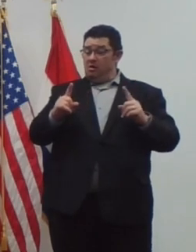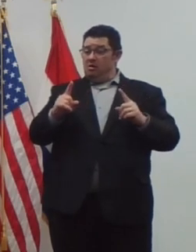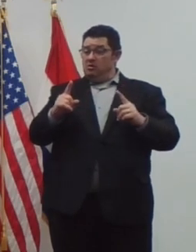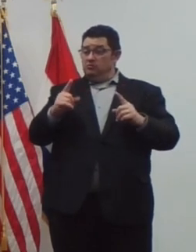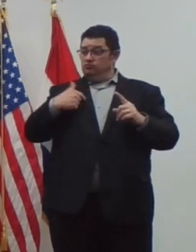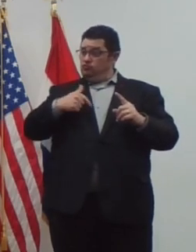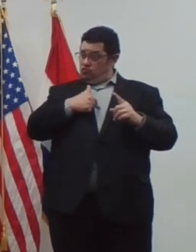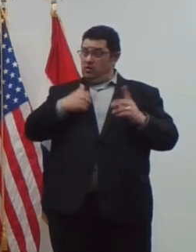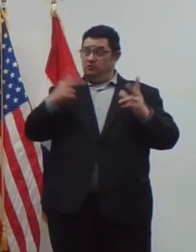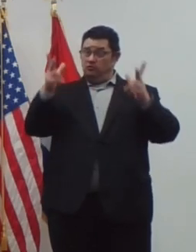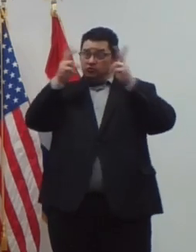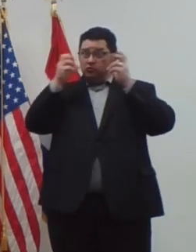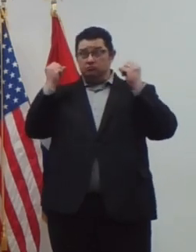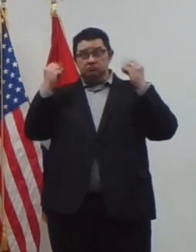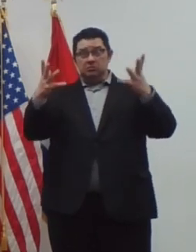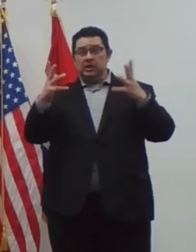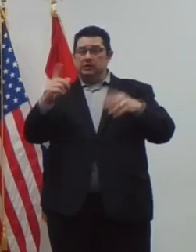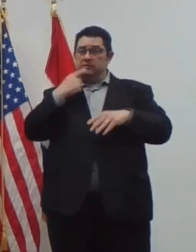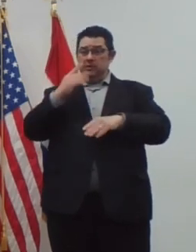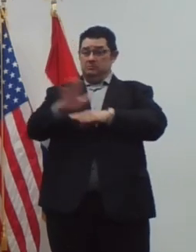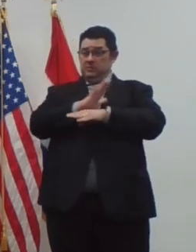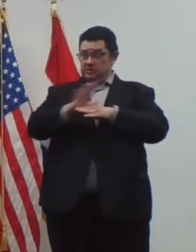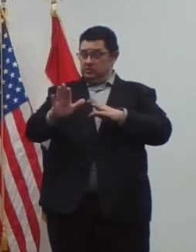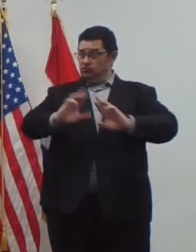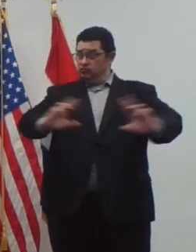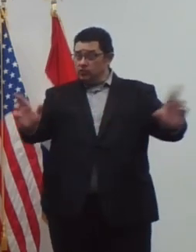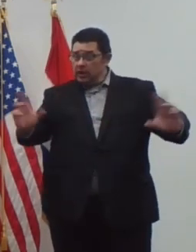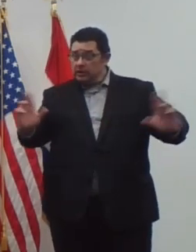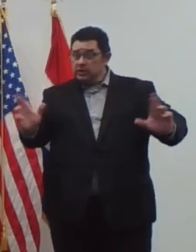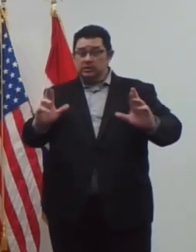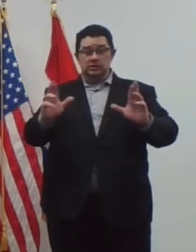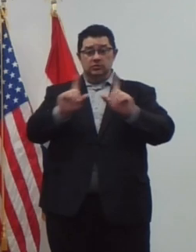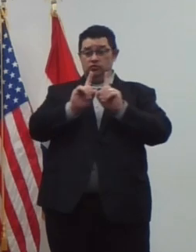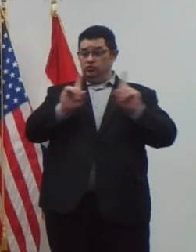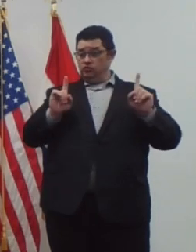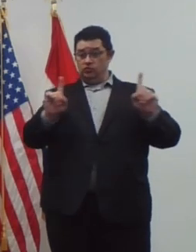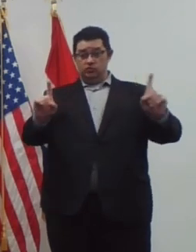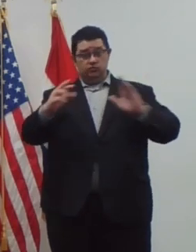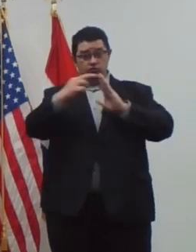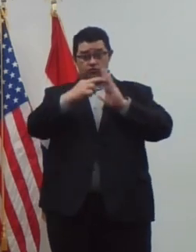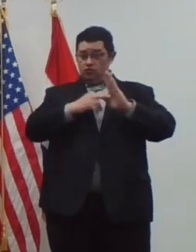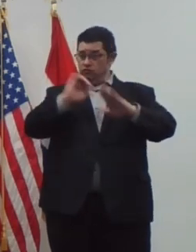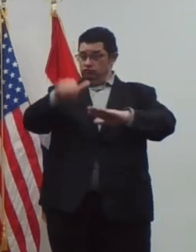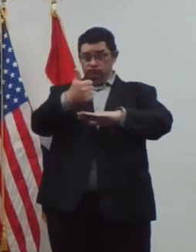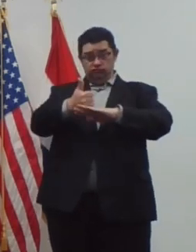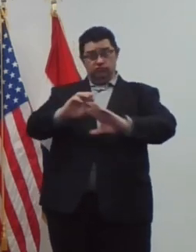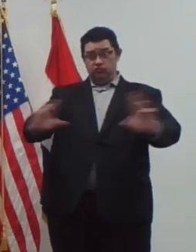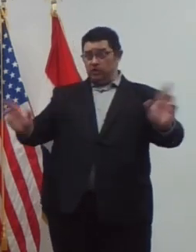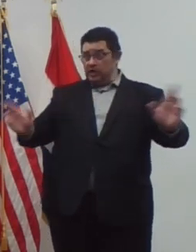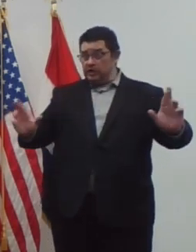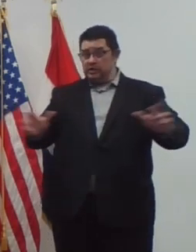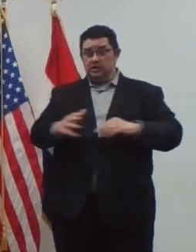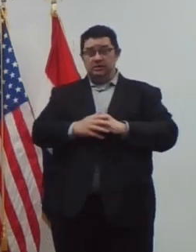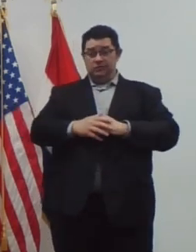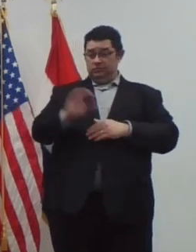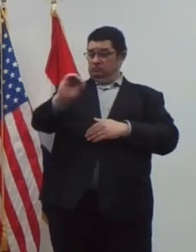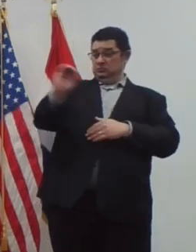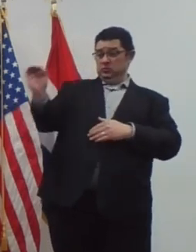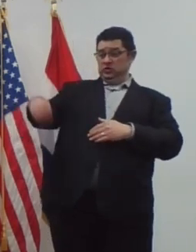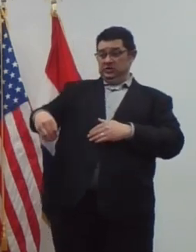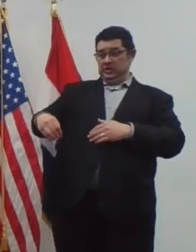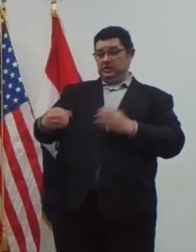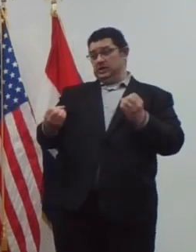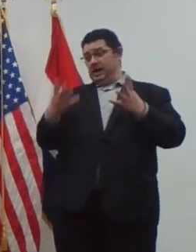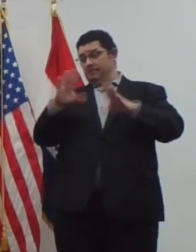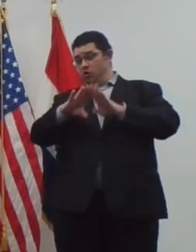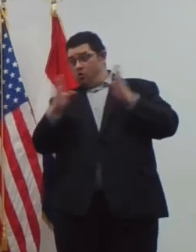prepared. They're following our social distancing guidelines that have been developed by the Public Health Department. But as far as the percentage of businesses are